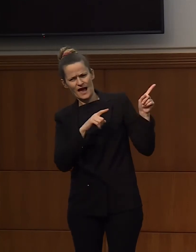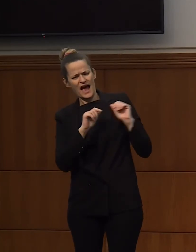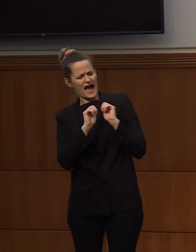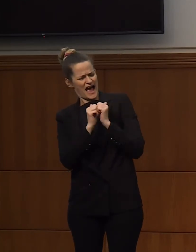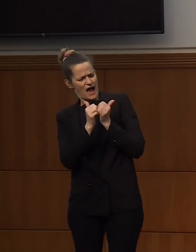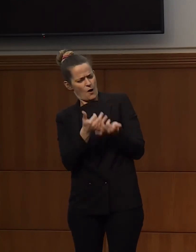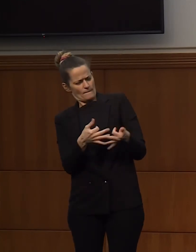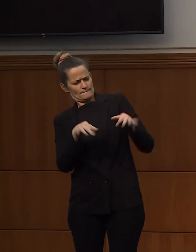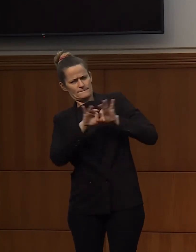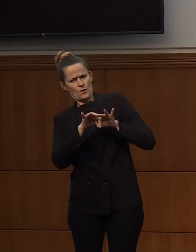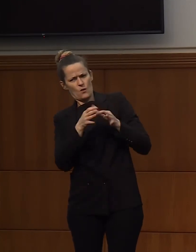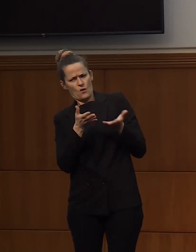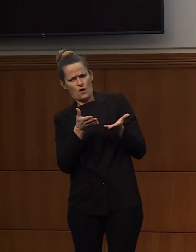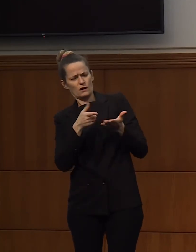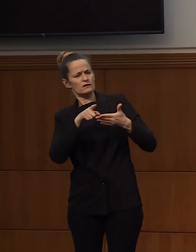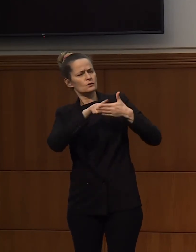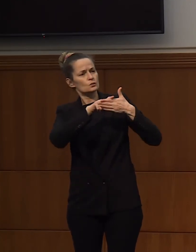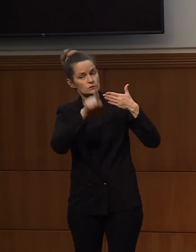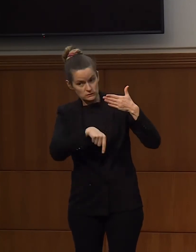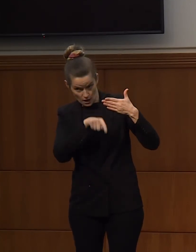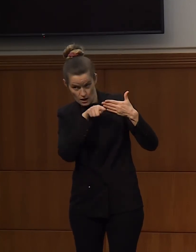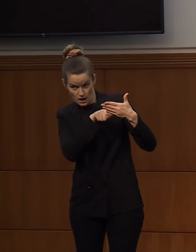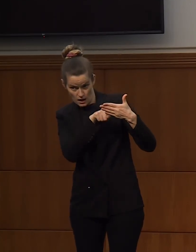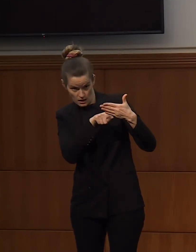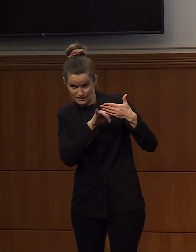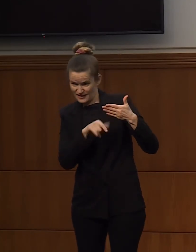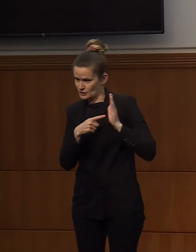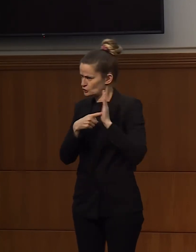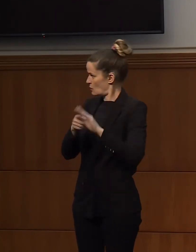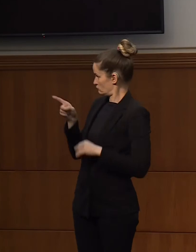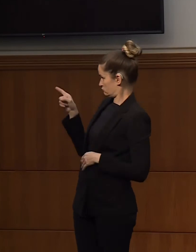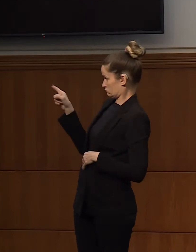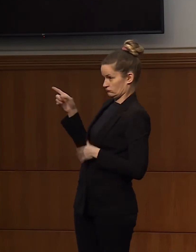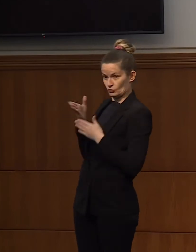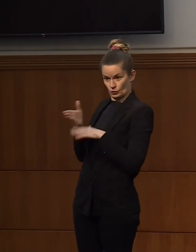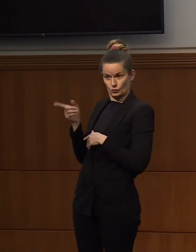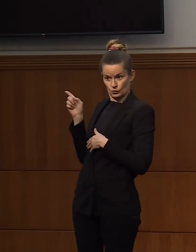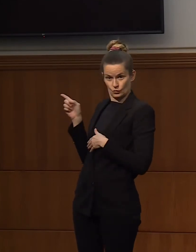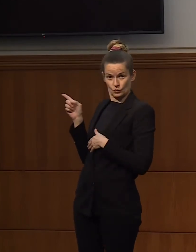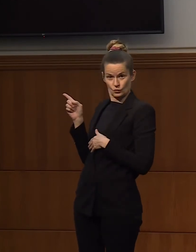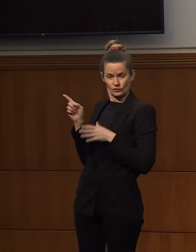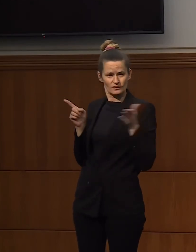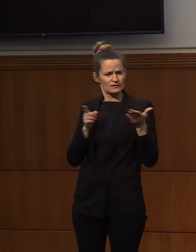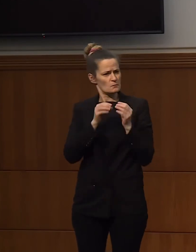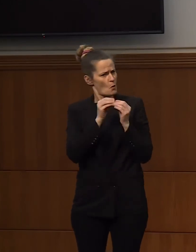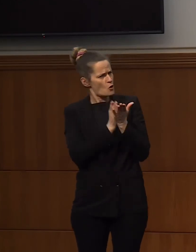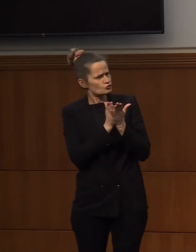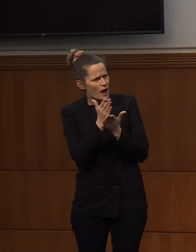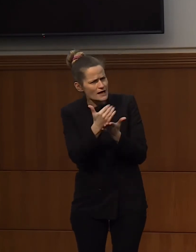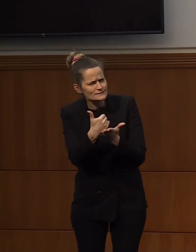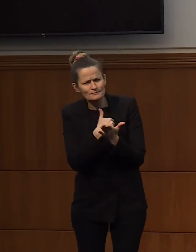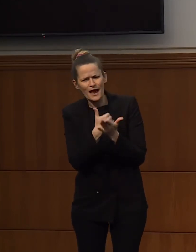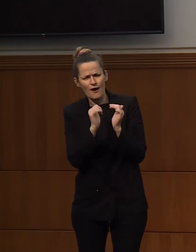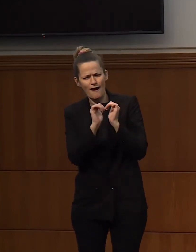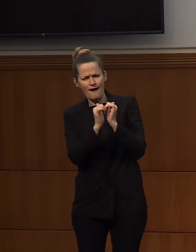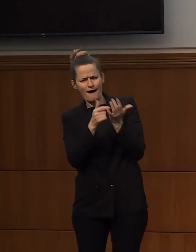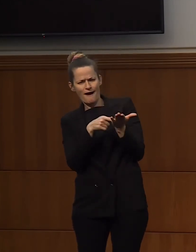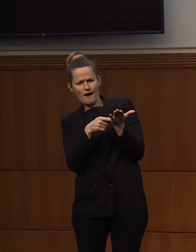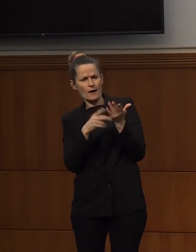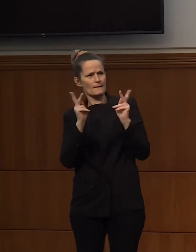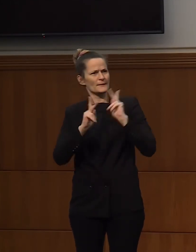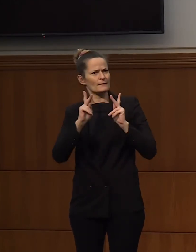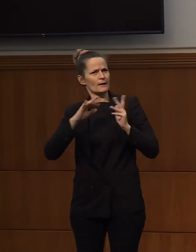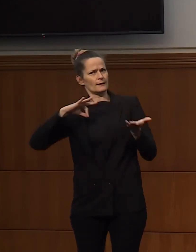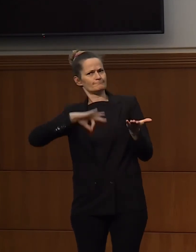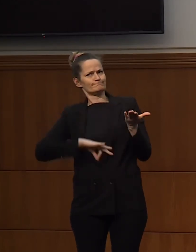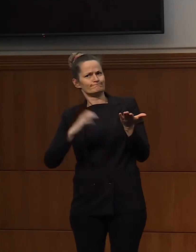reporting results this way, the increased transparency and information, what you hope the public or the news media gets out of it? So